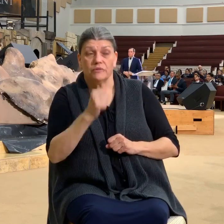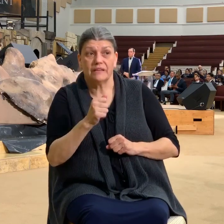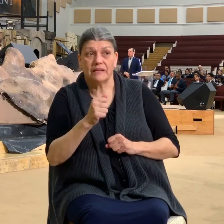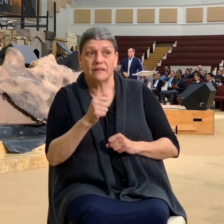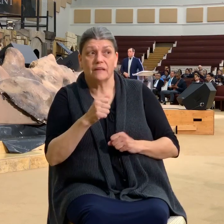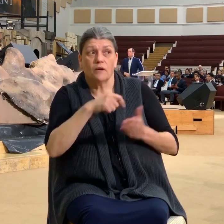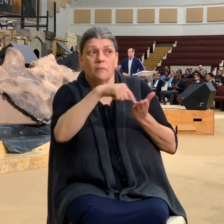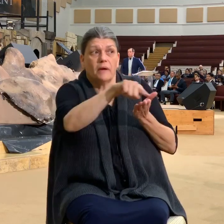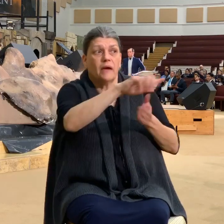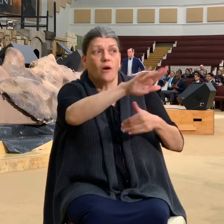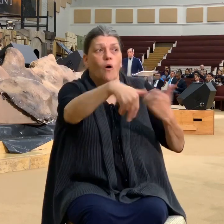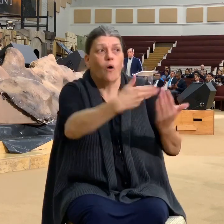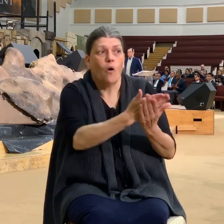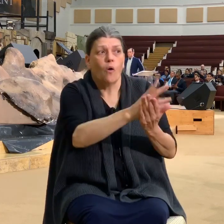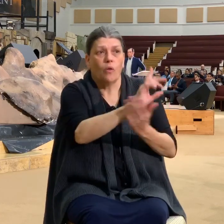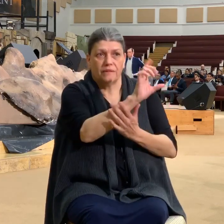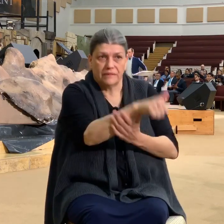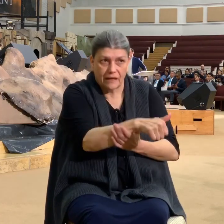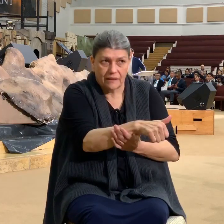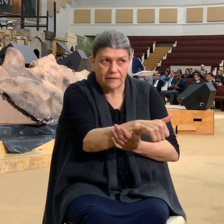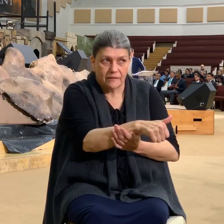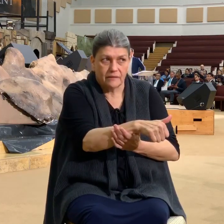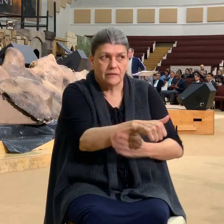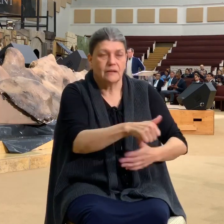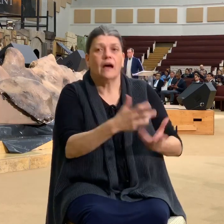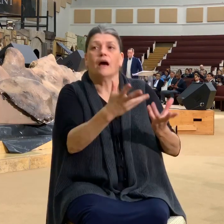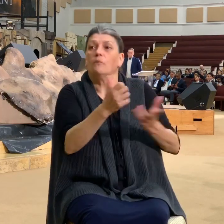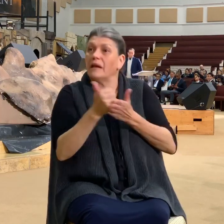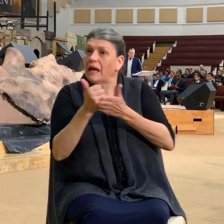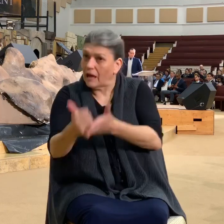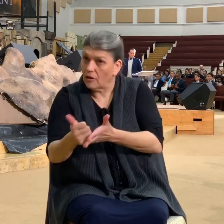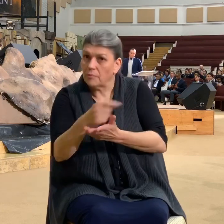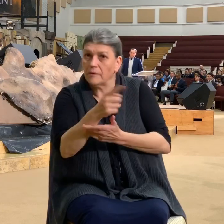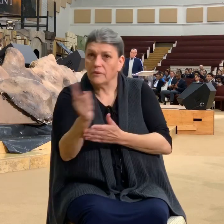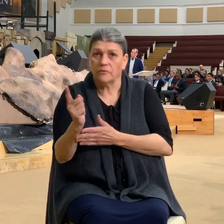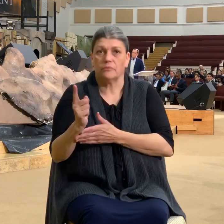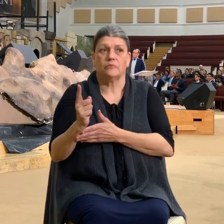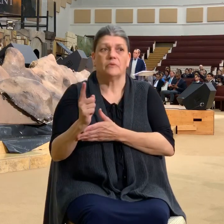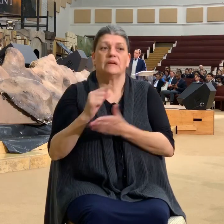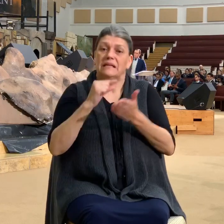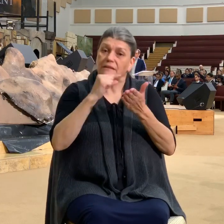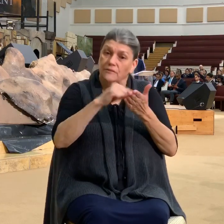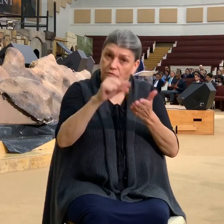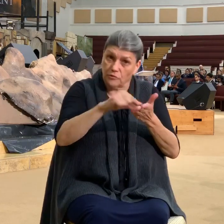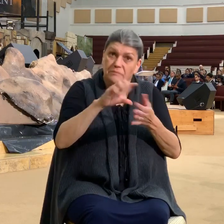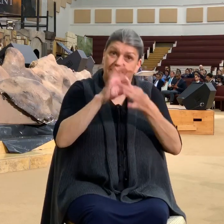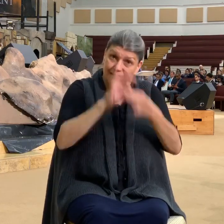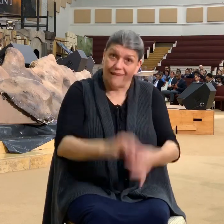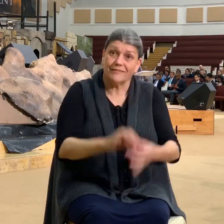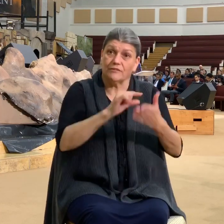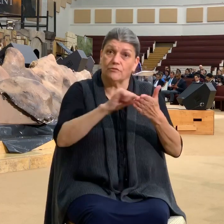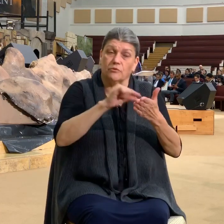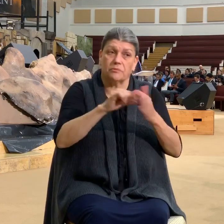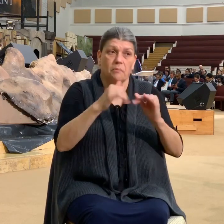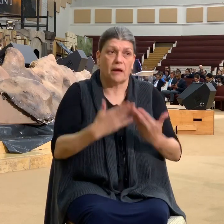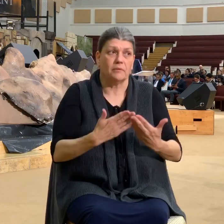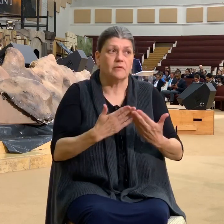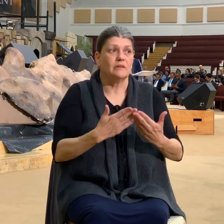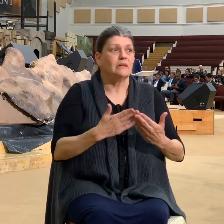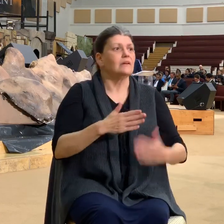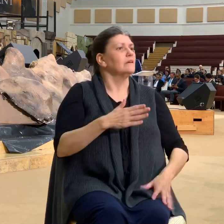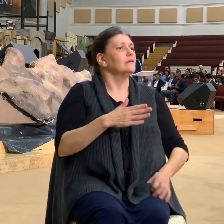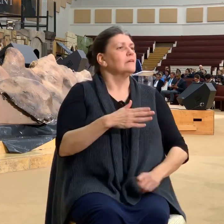all the tithe. Okay, so I want to help you. So it is scriptural. Leviticus 27, 30 through